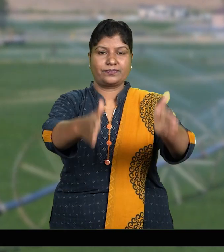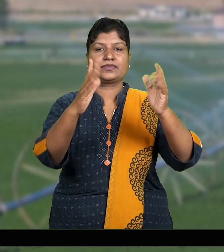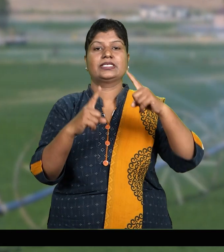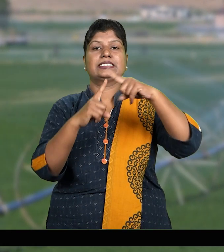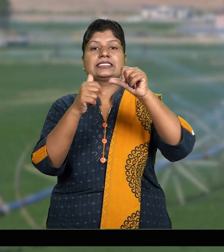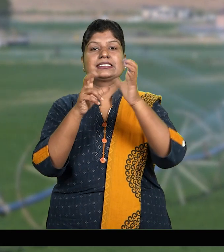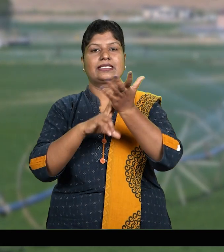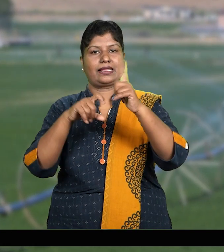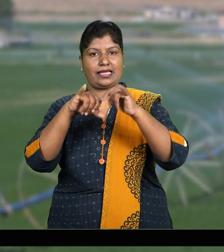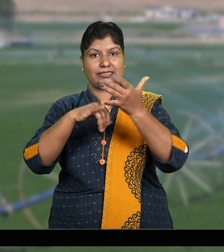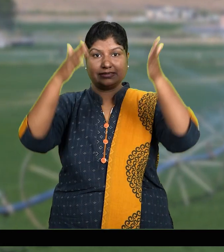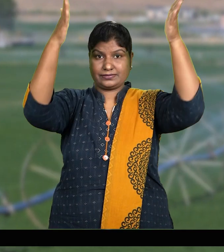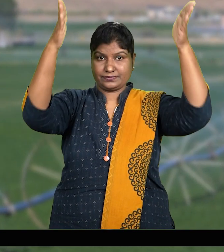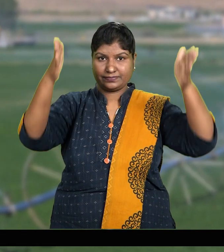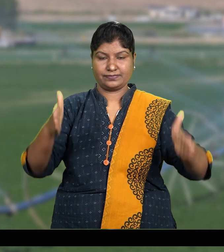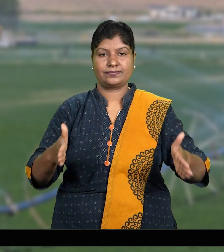tanks,